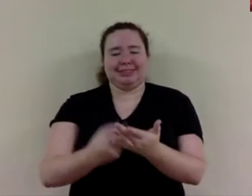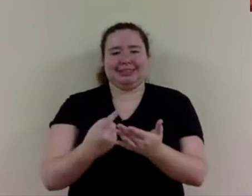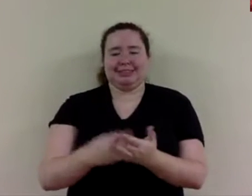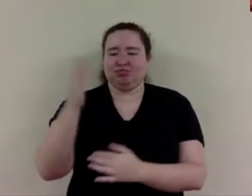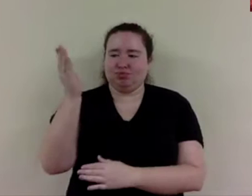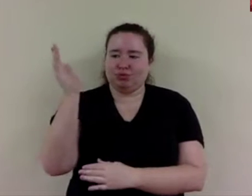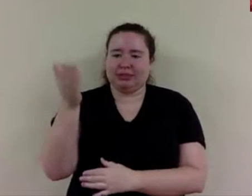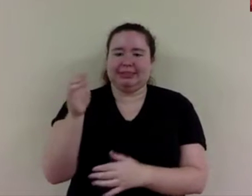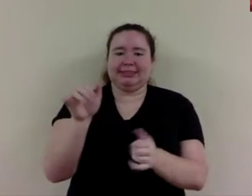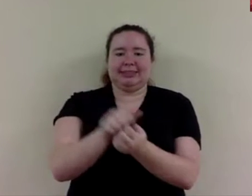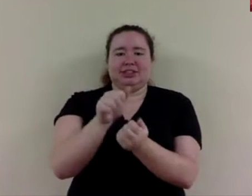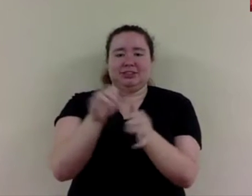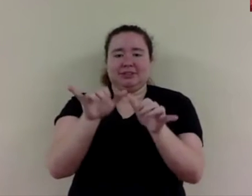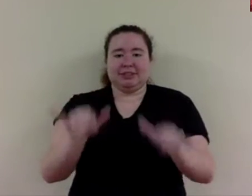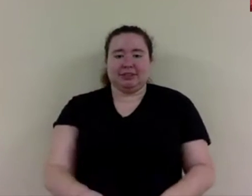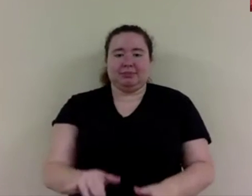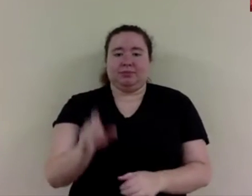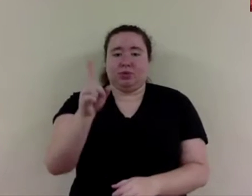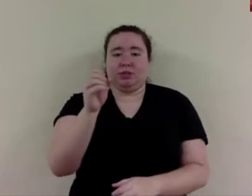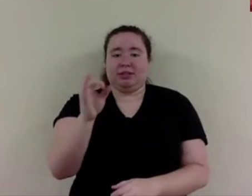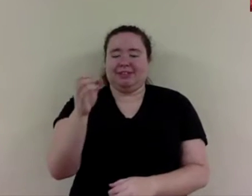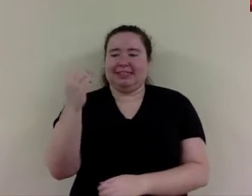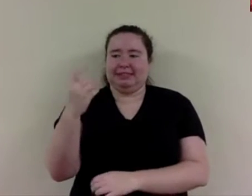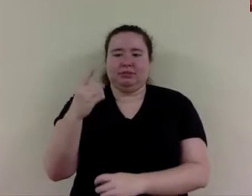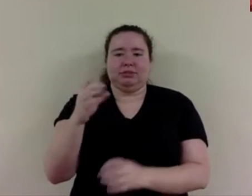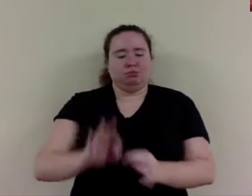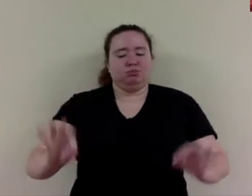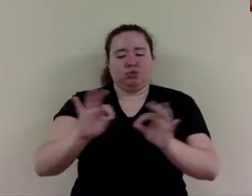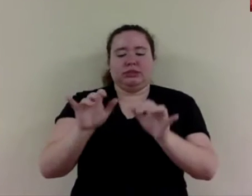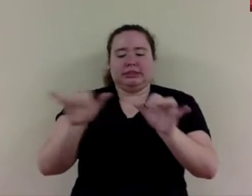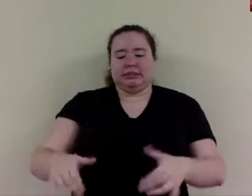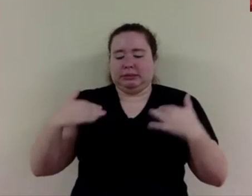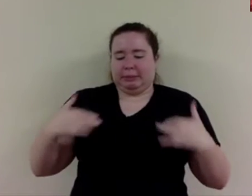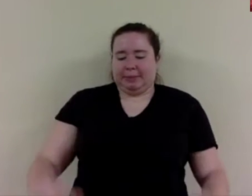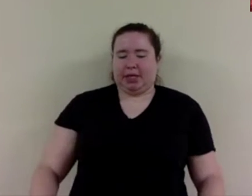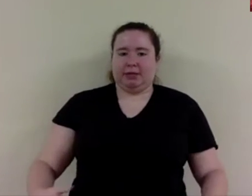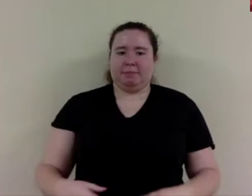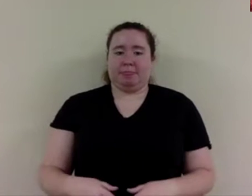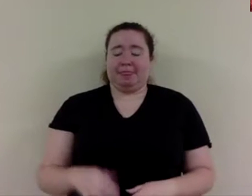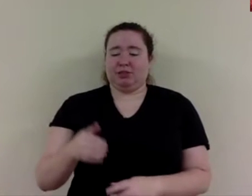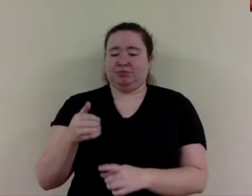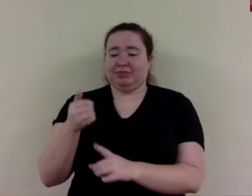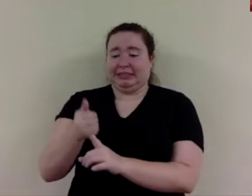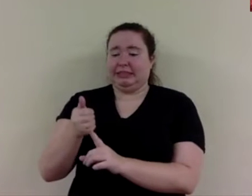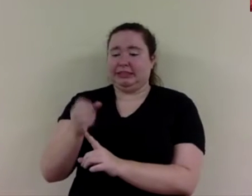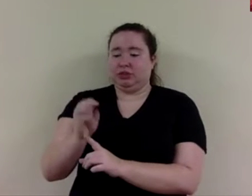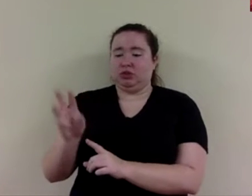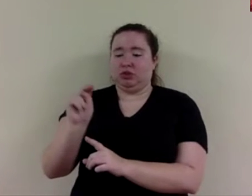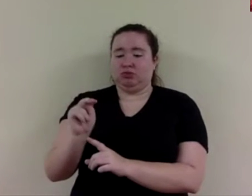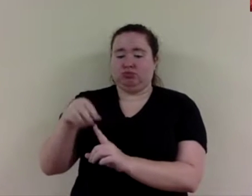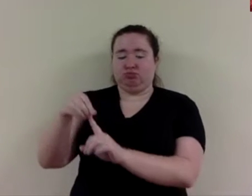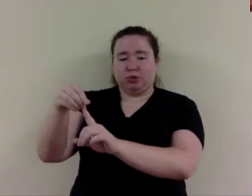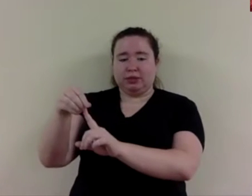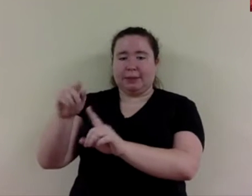system, one of 11 major organ systems in your body. Although the digestive system is unique in its own right, we do have to remember